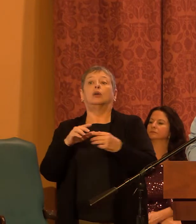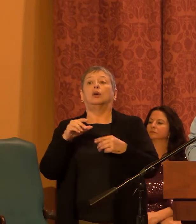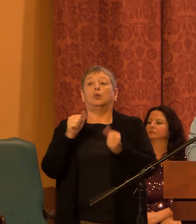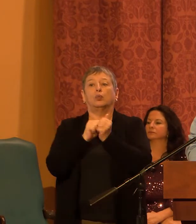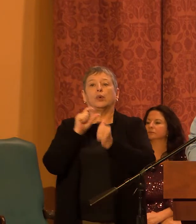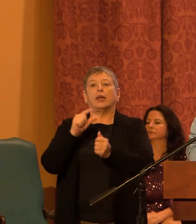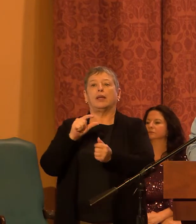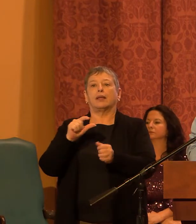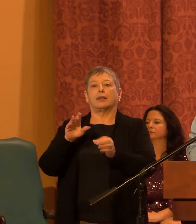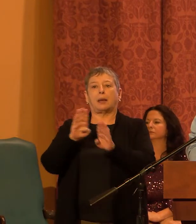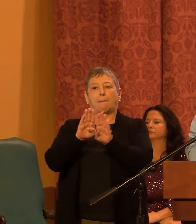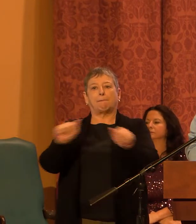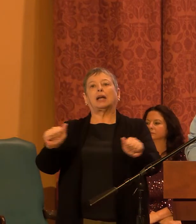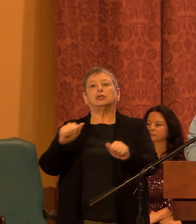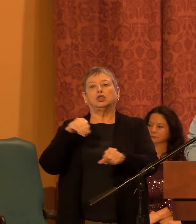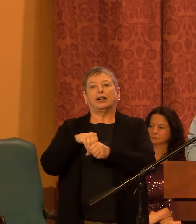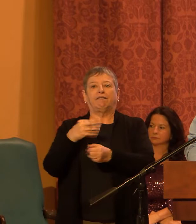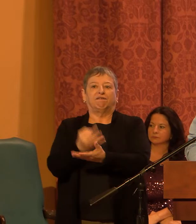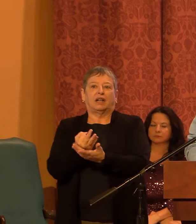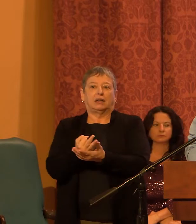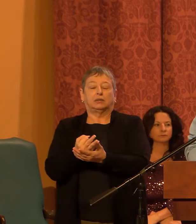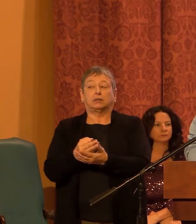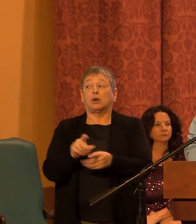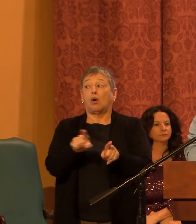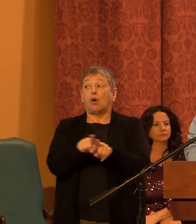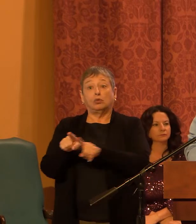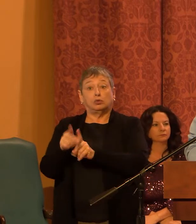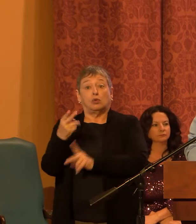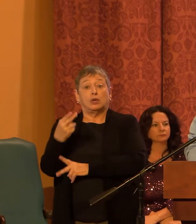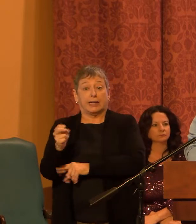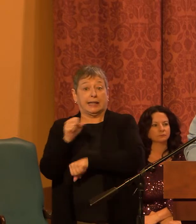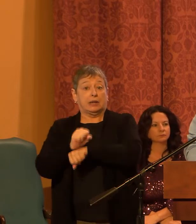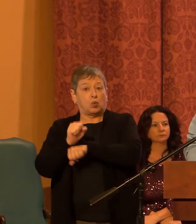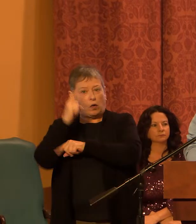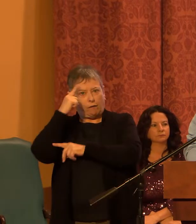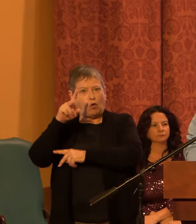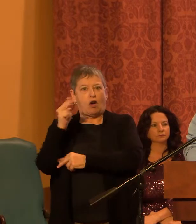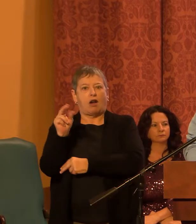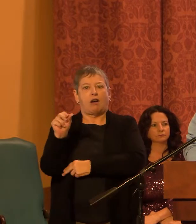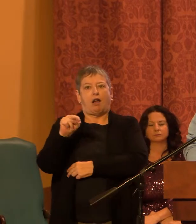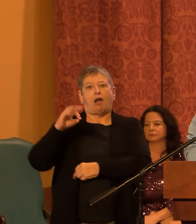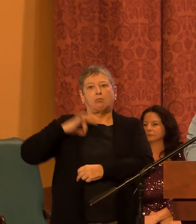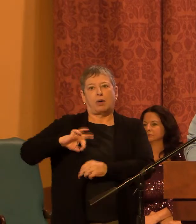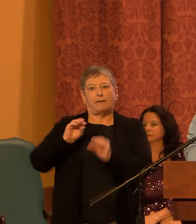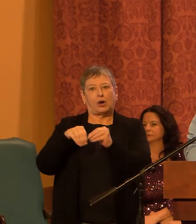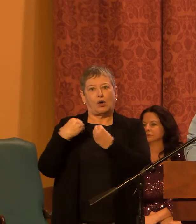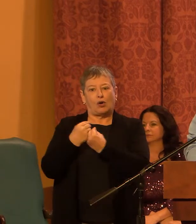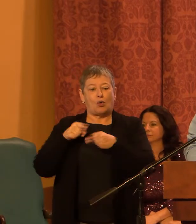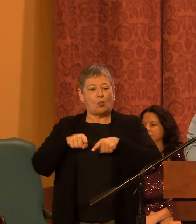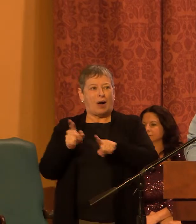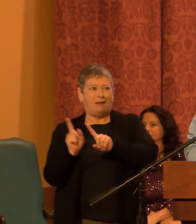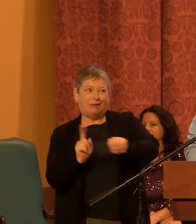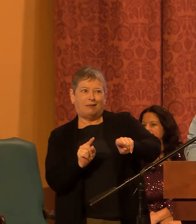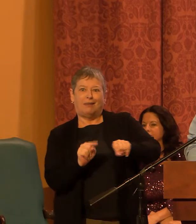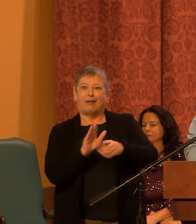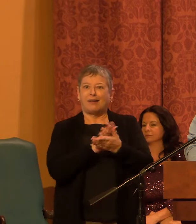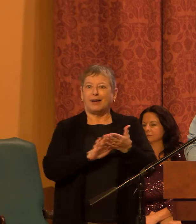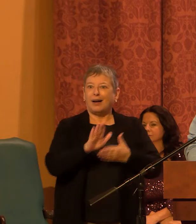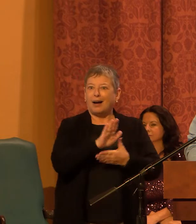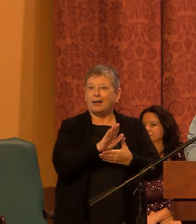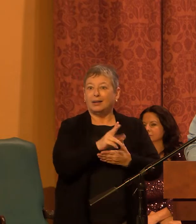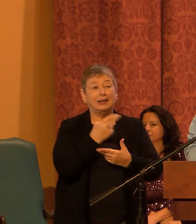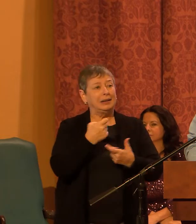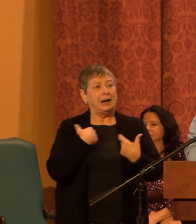bachelor's degree in finance. He, in addition, worked for a nonprofit organization while attending college and plays a